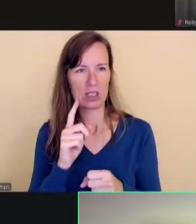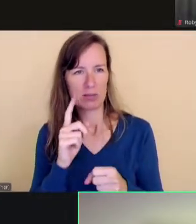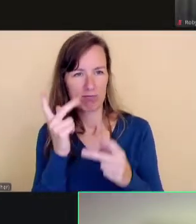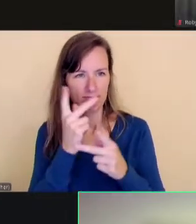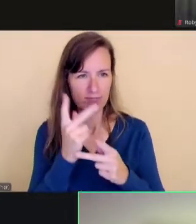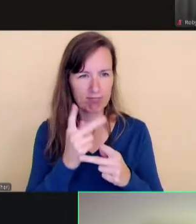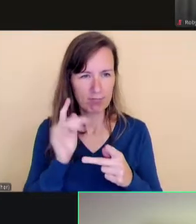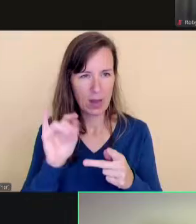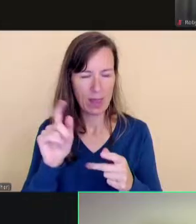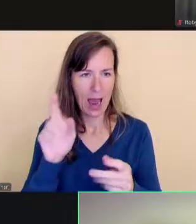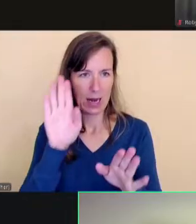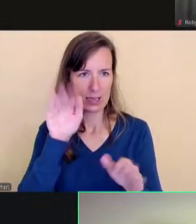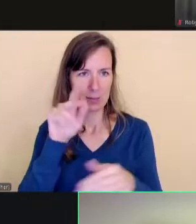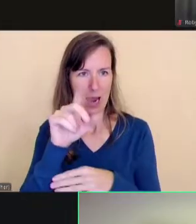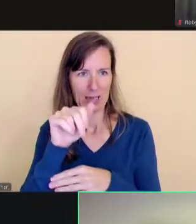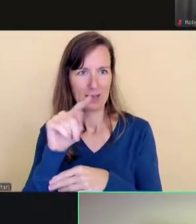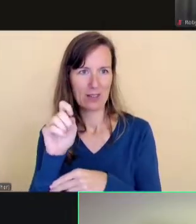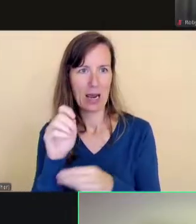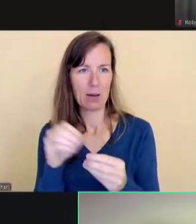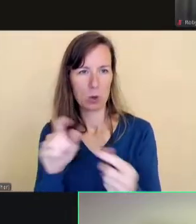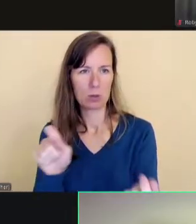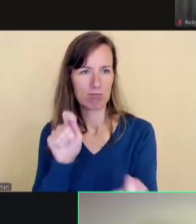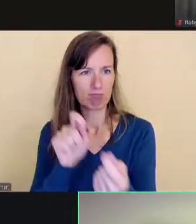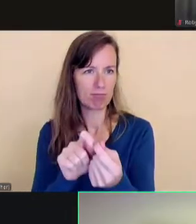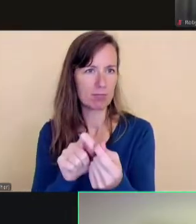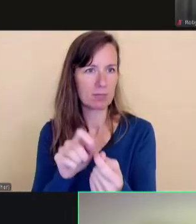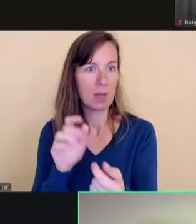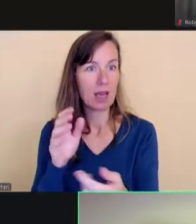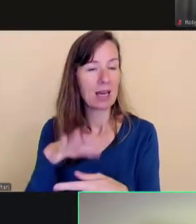particularly if we do get some positive news from WSSC